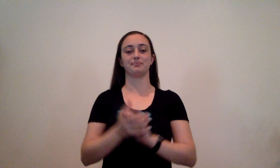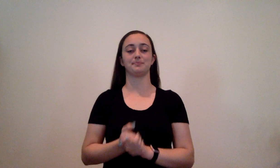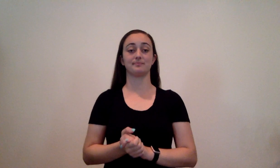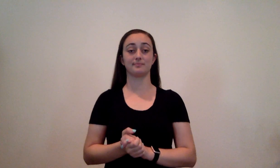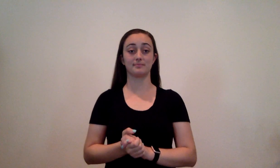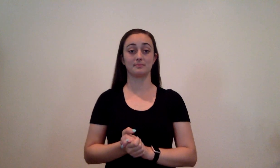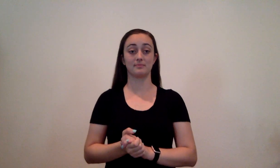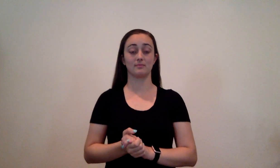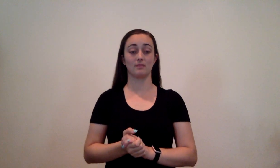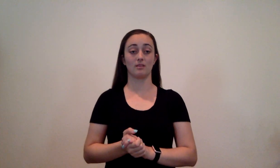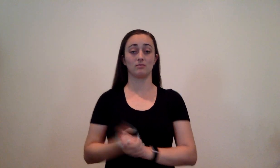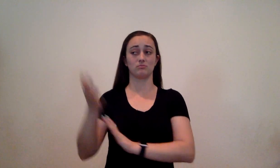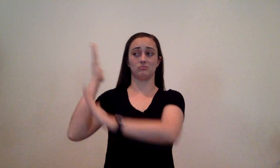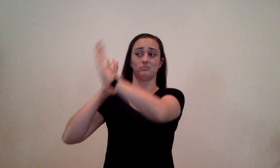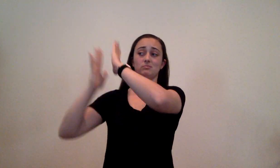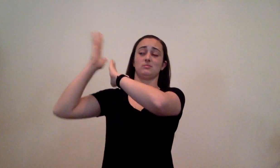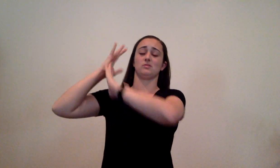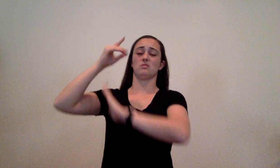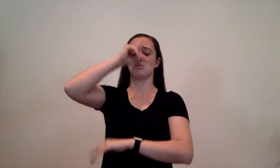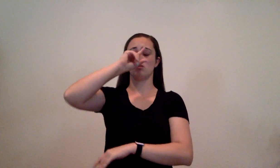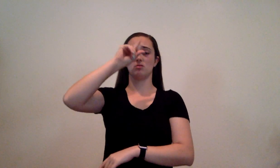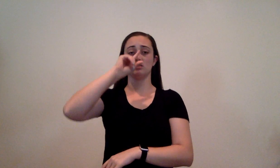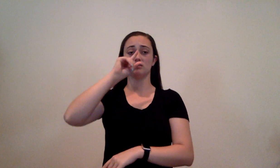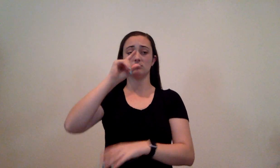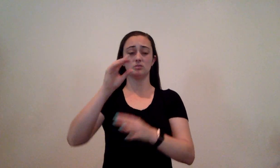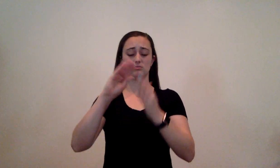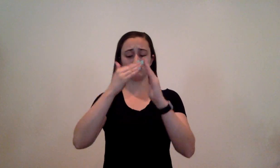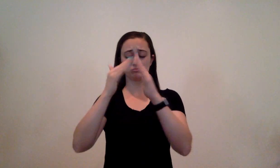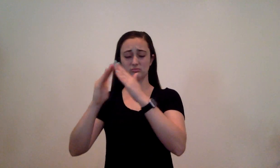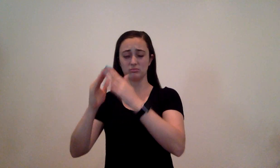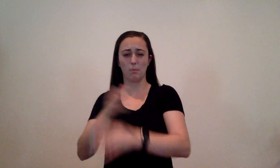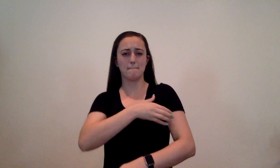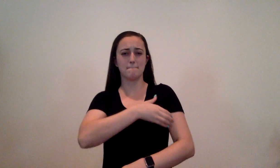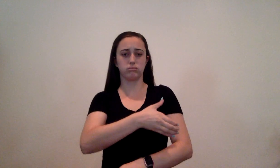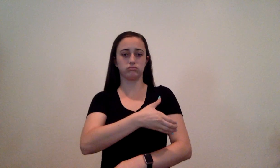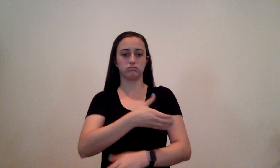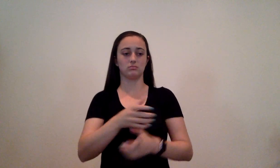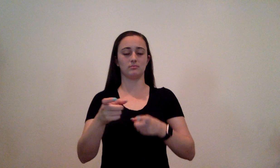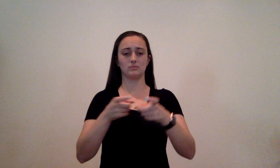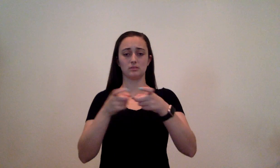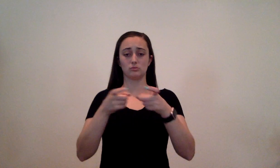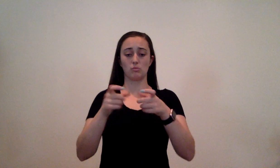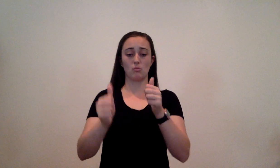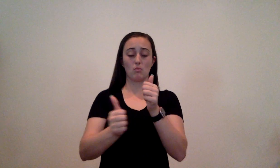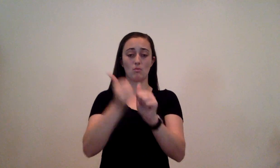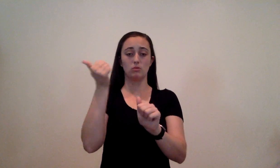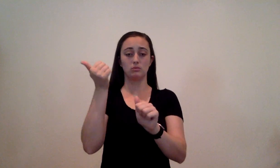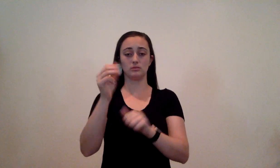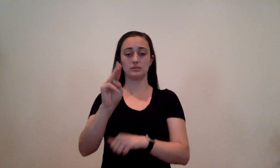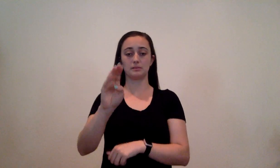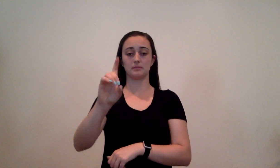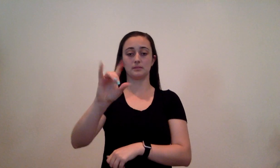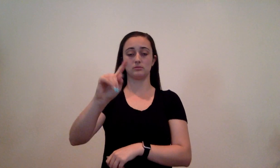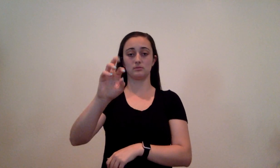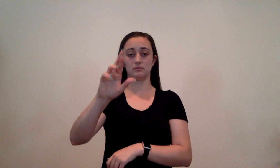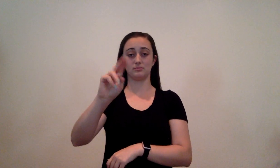was a powerful civilization that ruled much of the Mediterranean region, and at times even beyond the Mediterranean